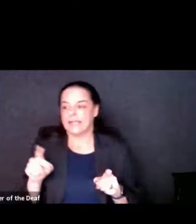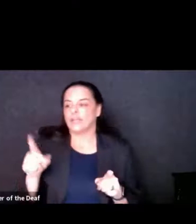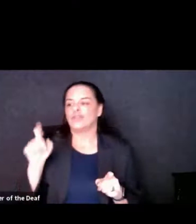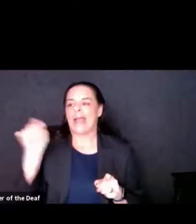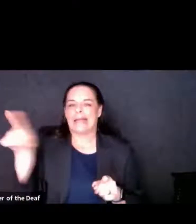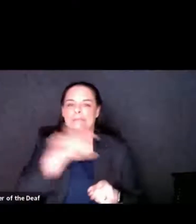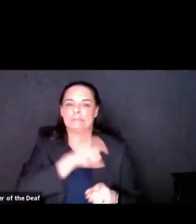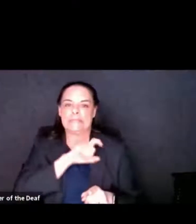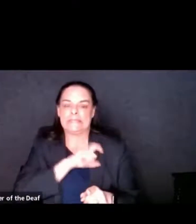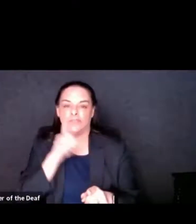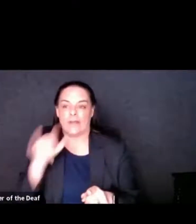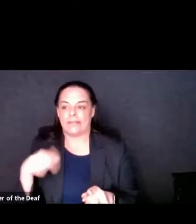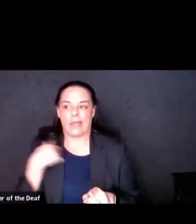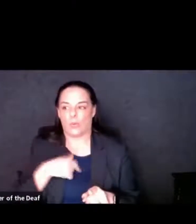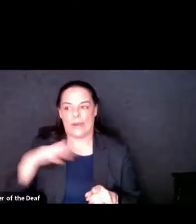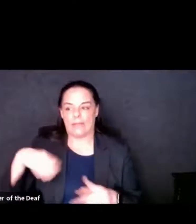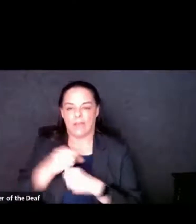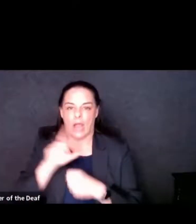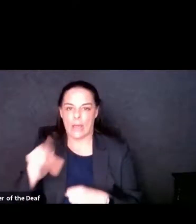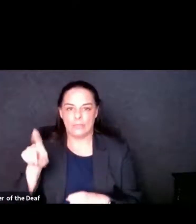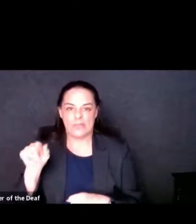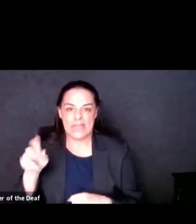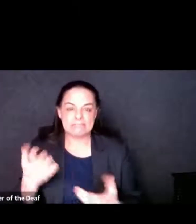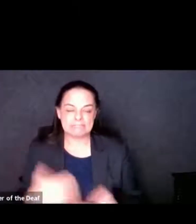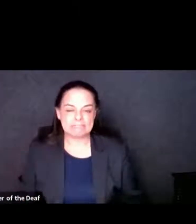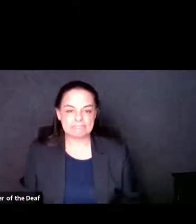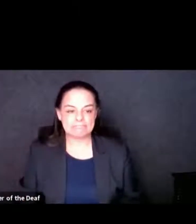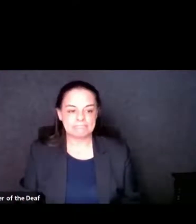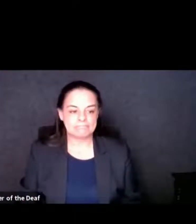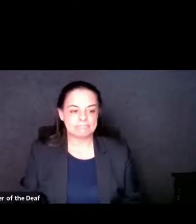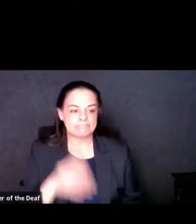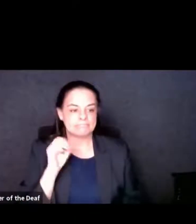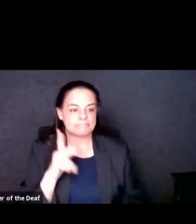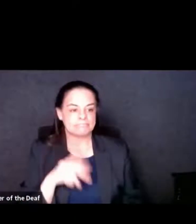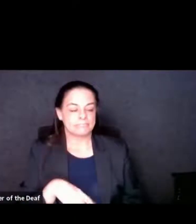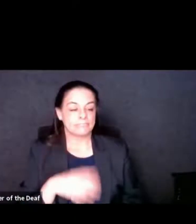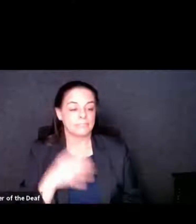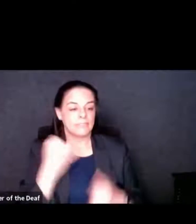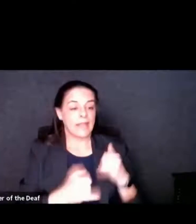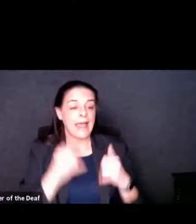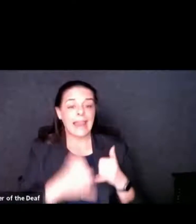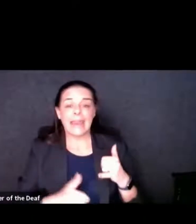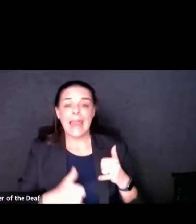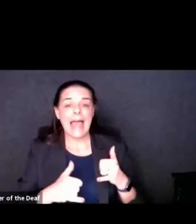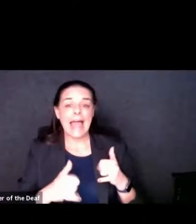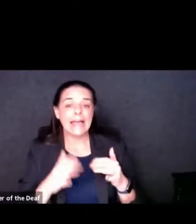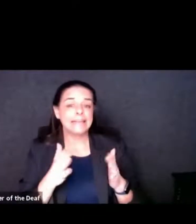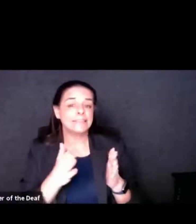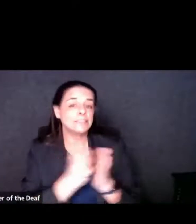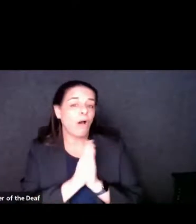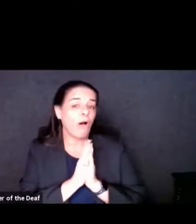that. We haven't received an update on that. Okay, and last call, any other questions?